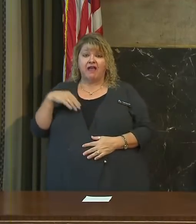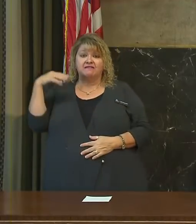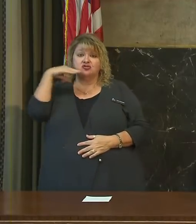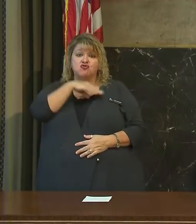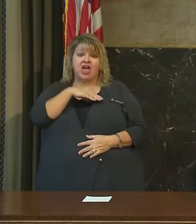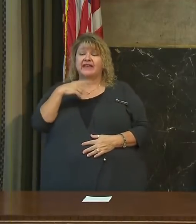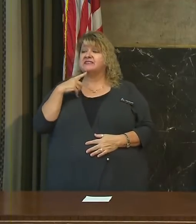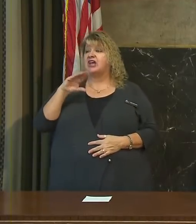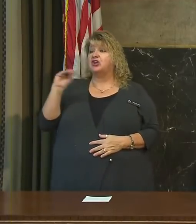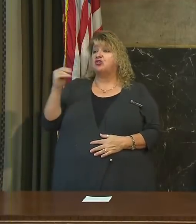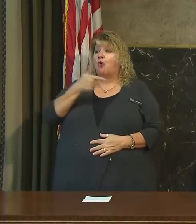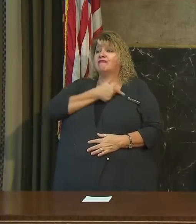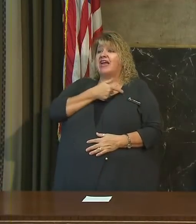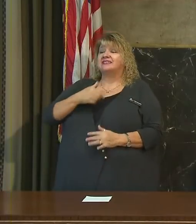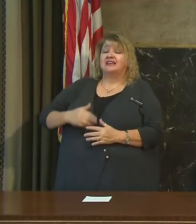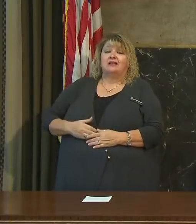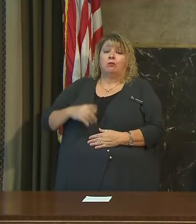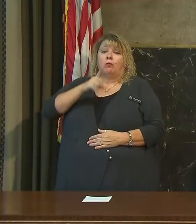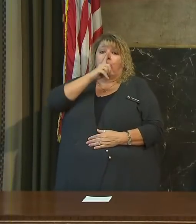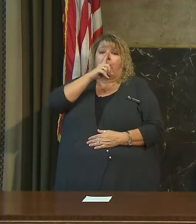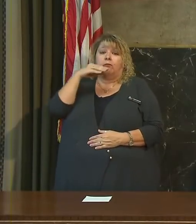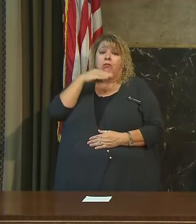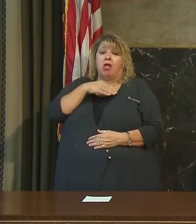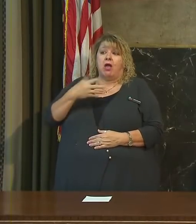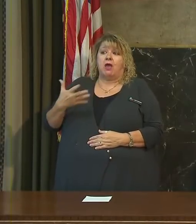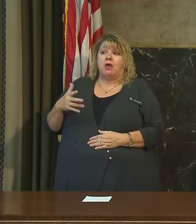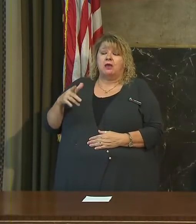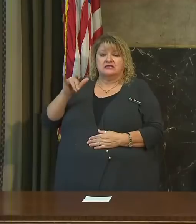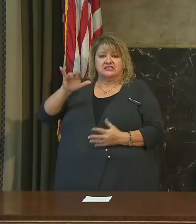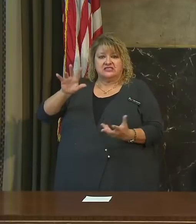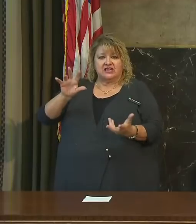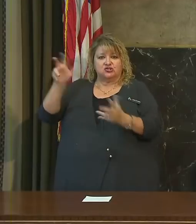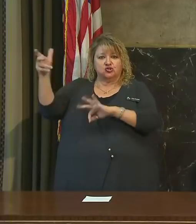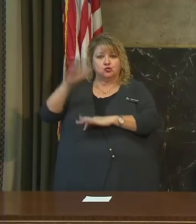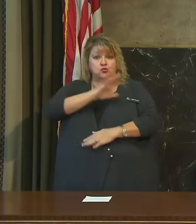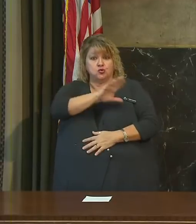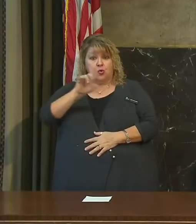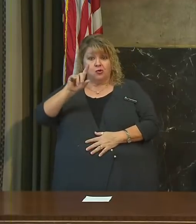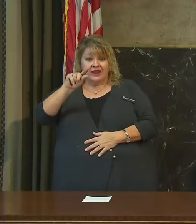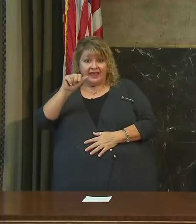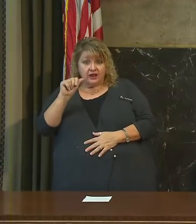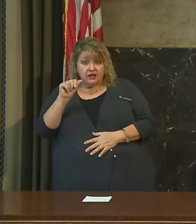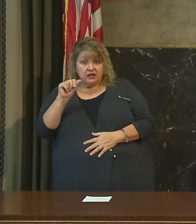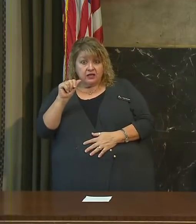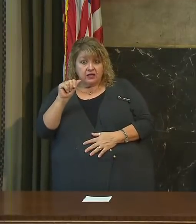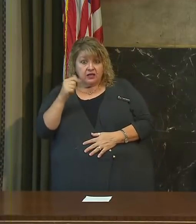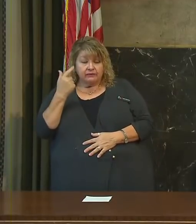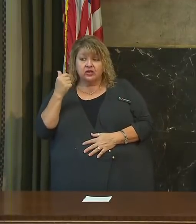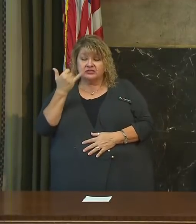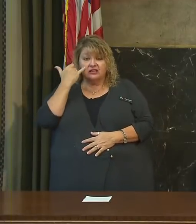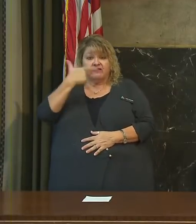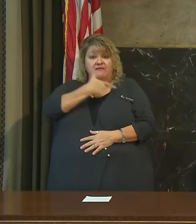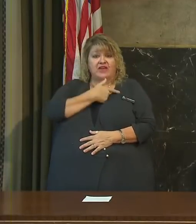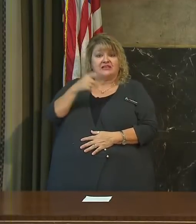test with that particular pharmacy, does that skew the data that y'all are collecting about breakthrough